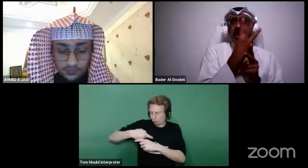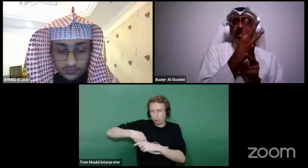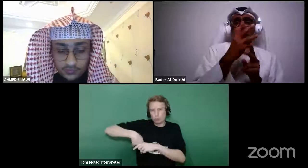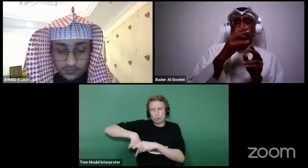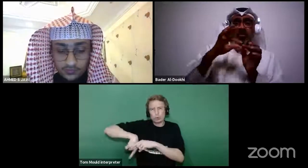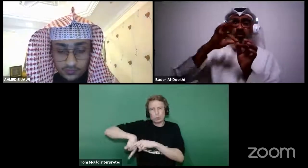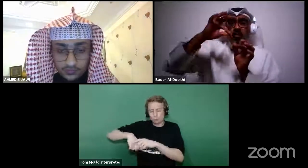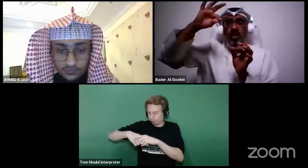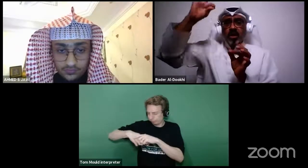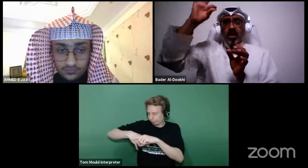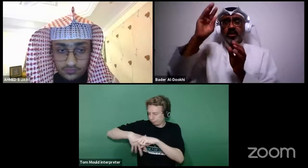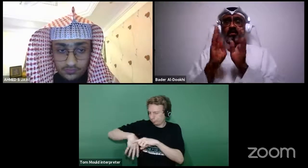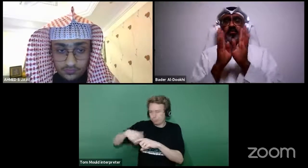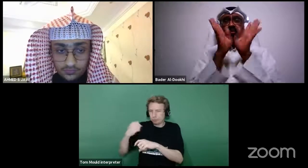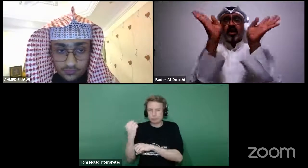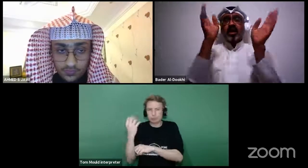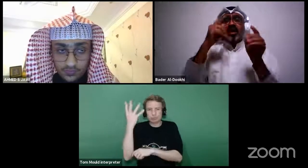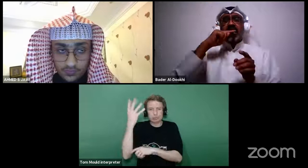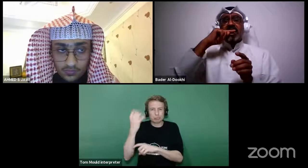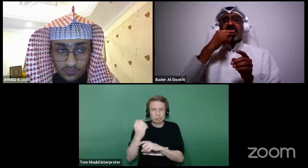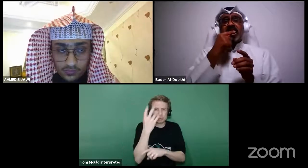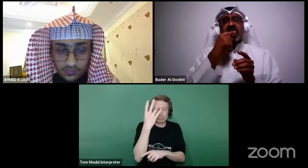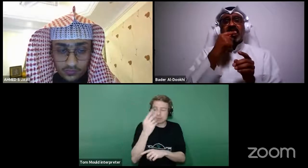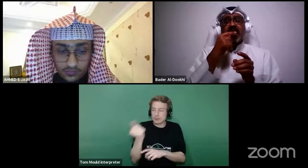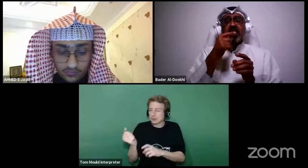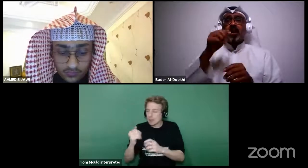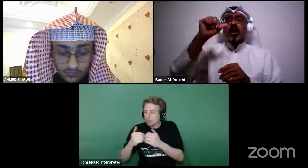every palm, watered